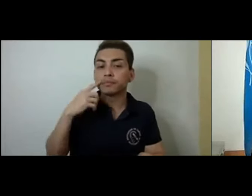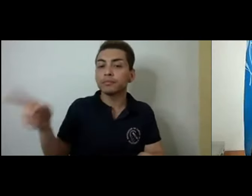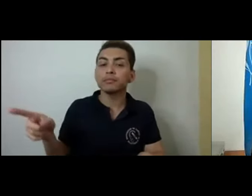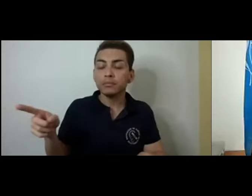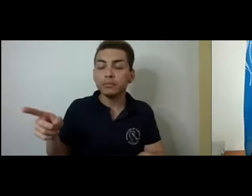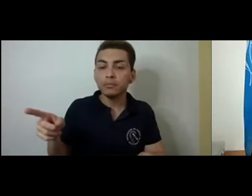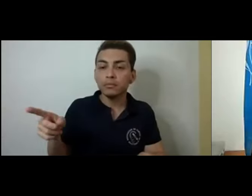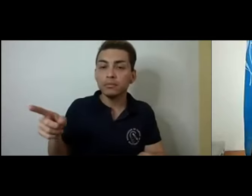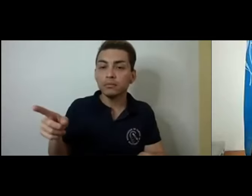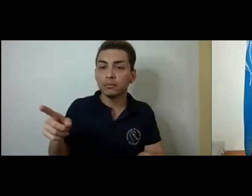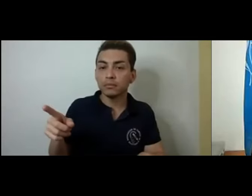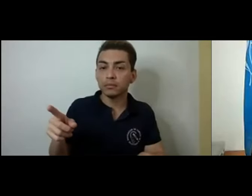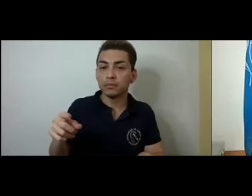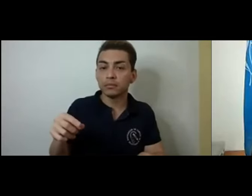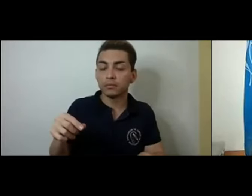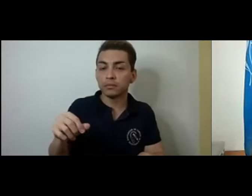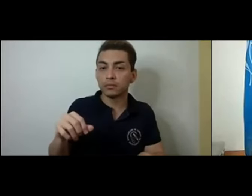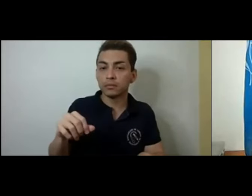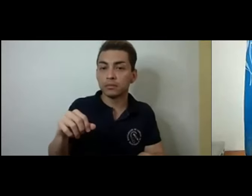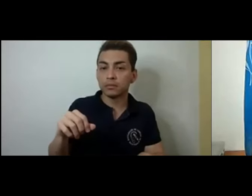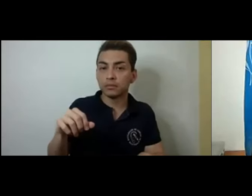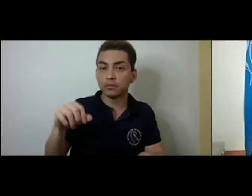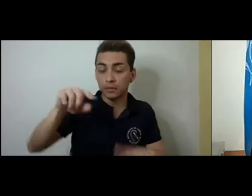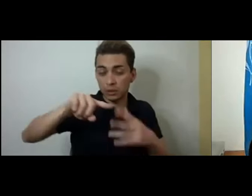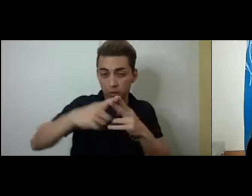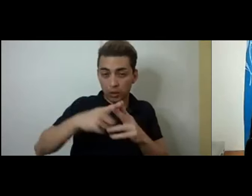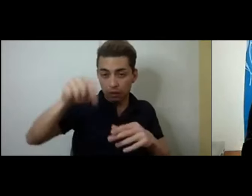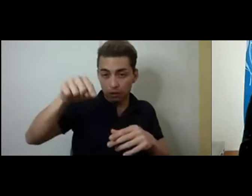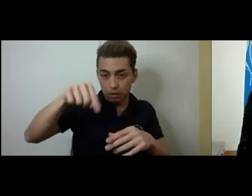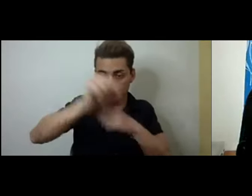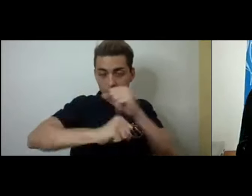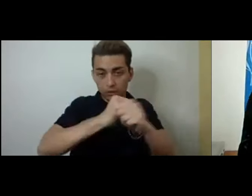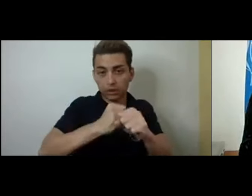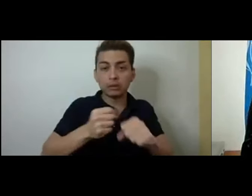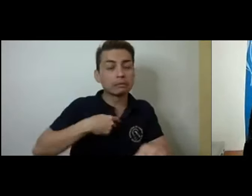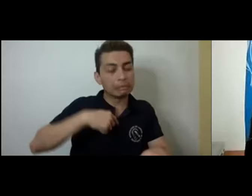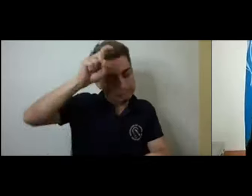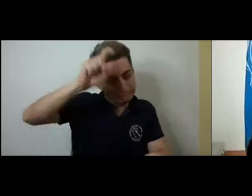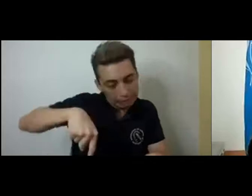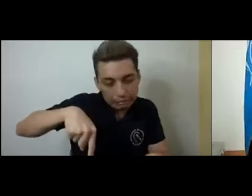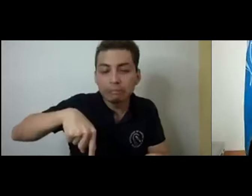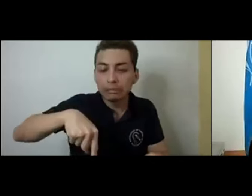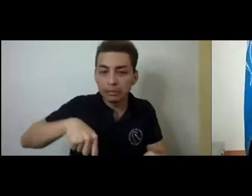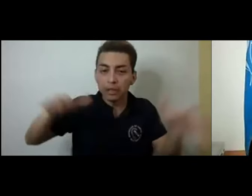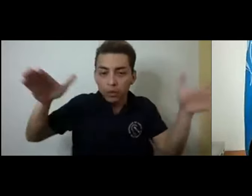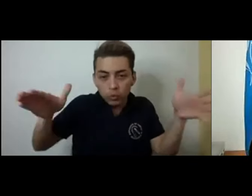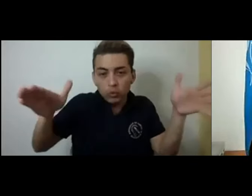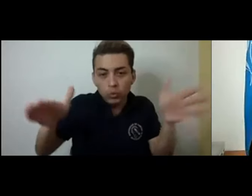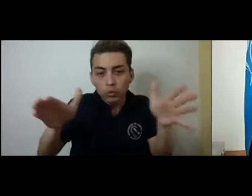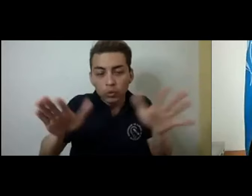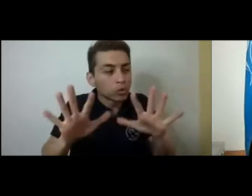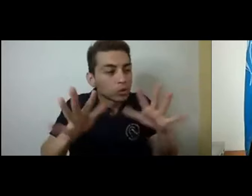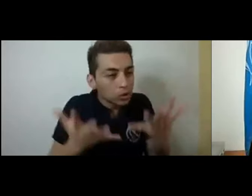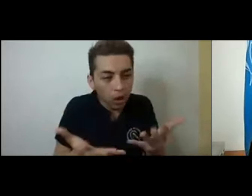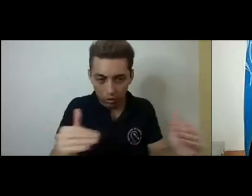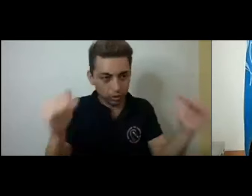DSG reinforced that we need education to reduce inequalities and improve health. We